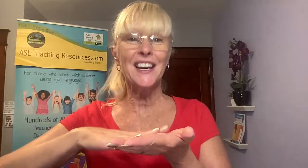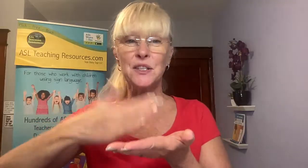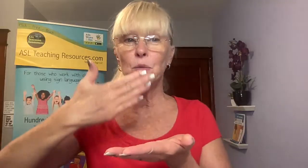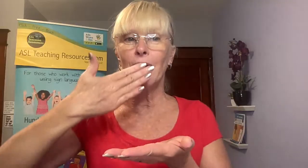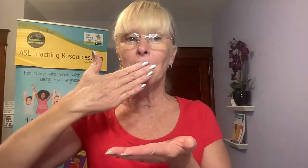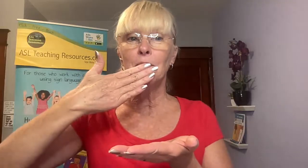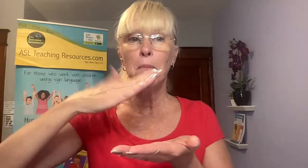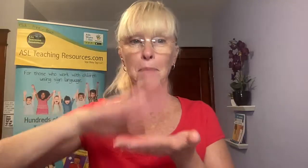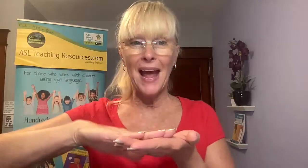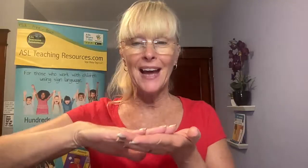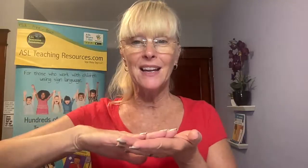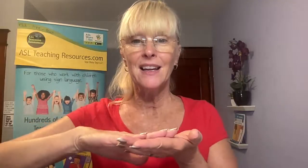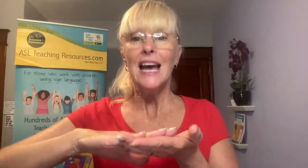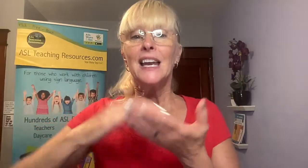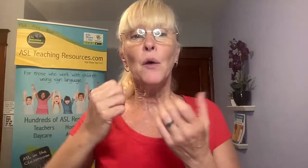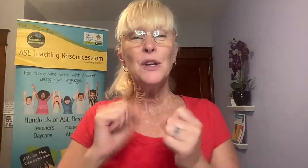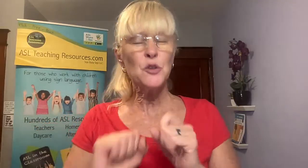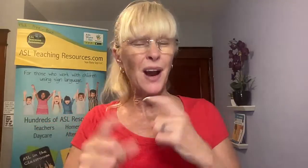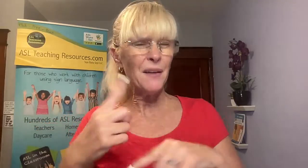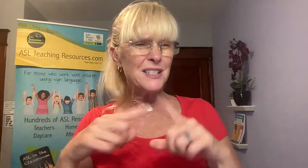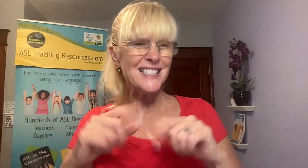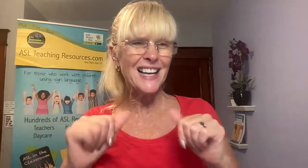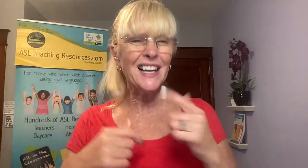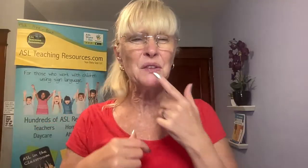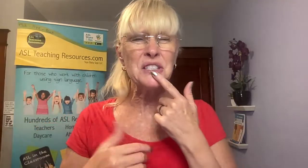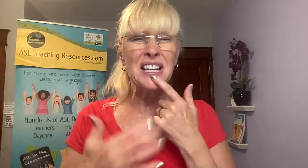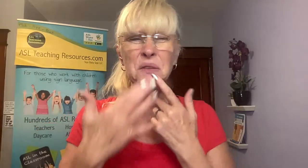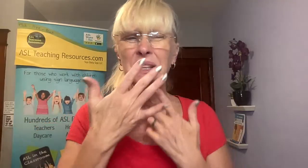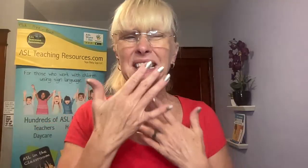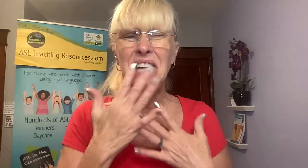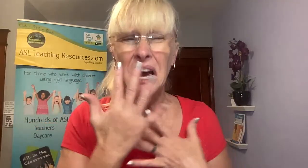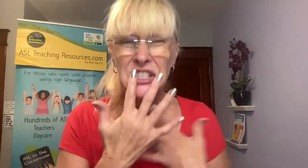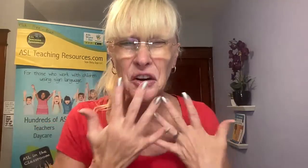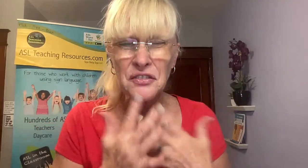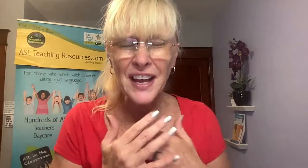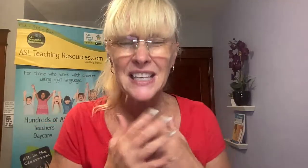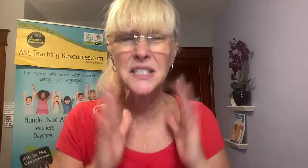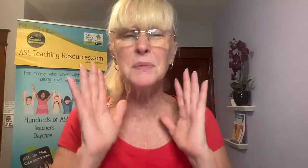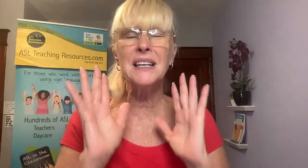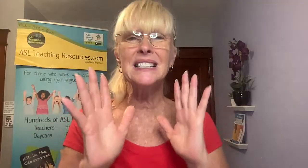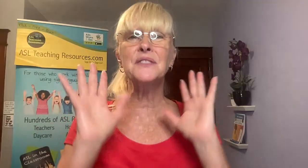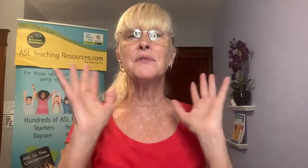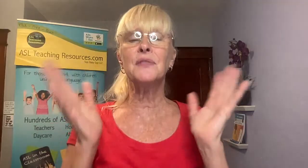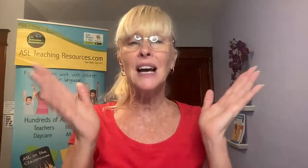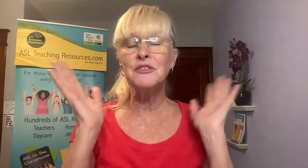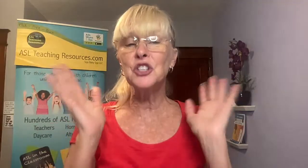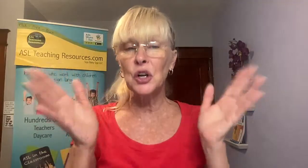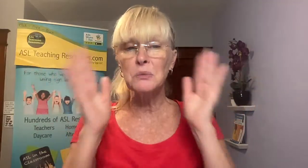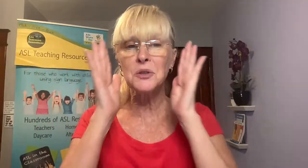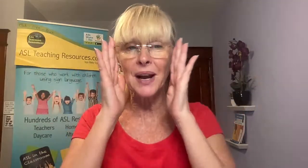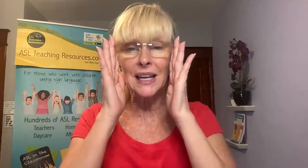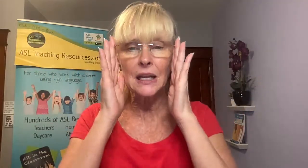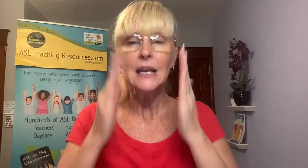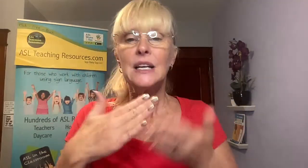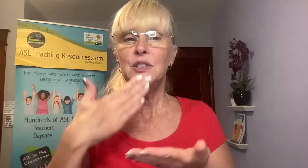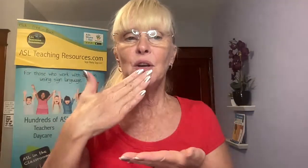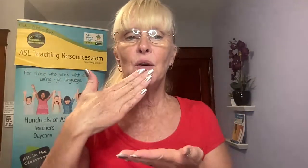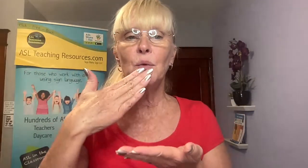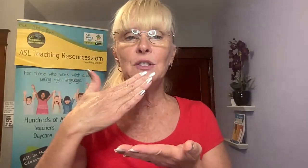as well. Bad. Now we try with sign language not to really touch our face because of germs, right? So we just